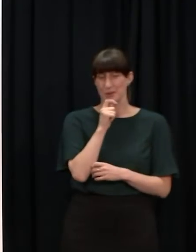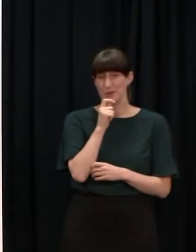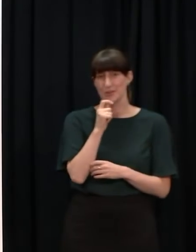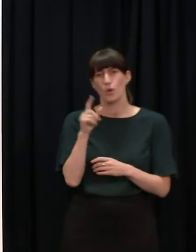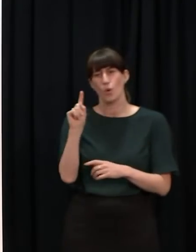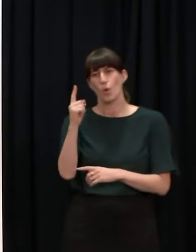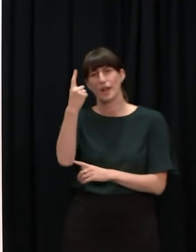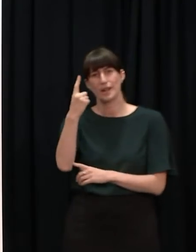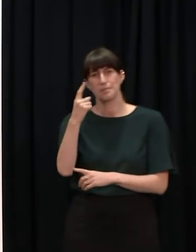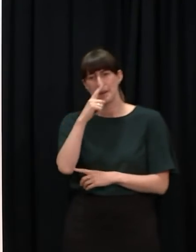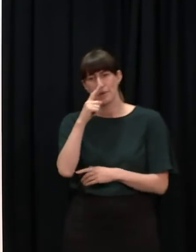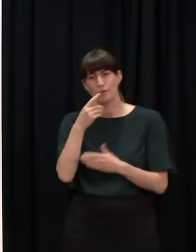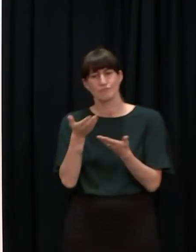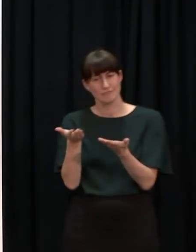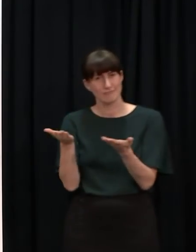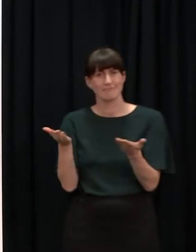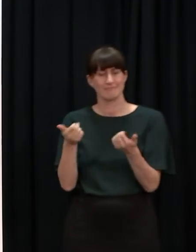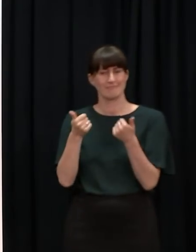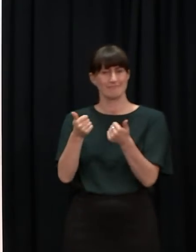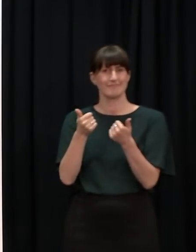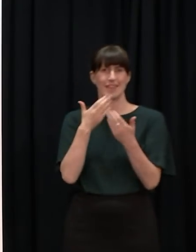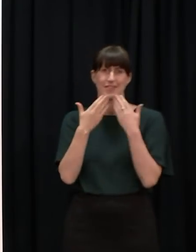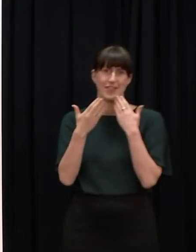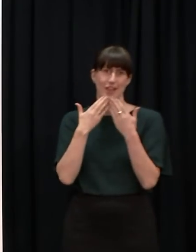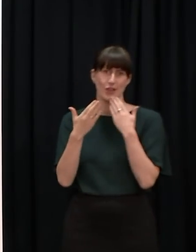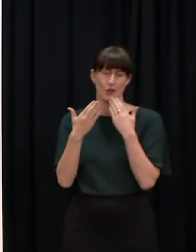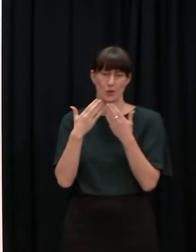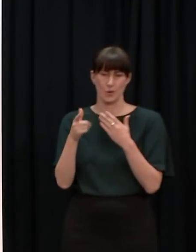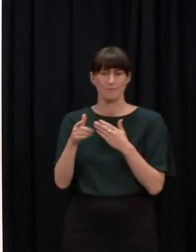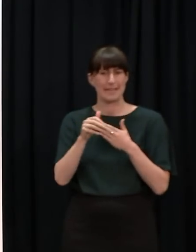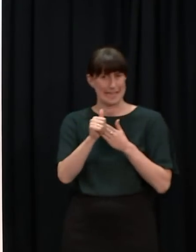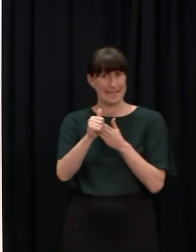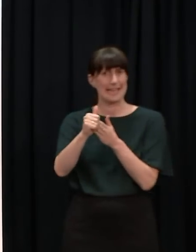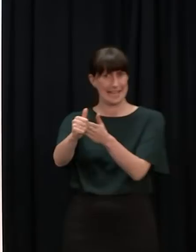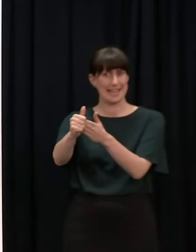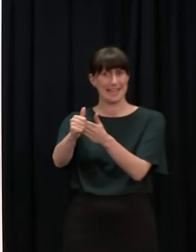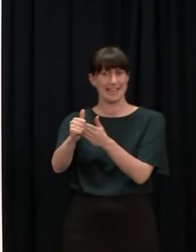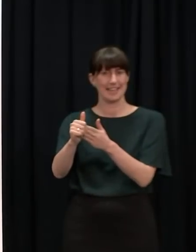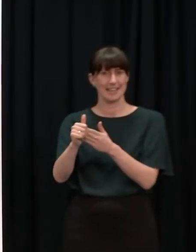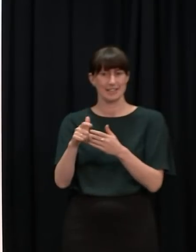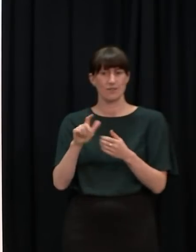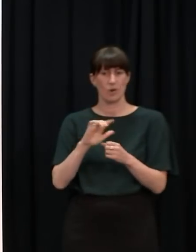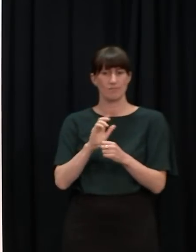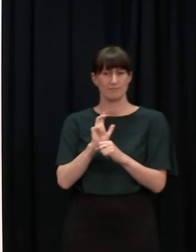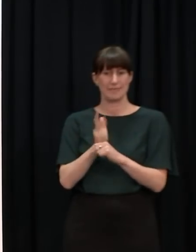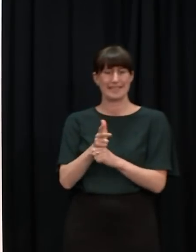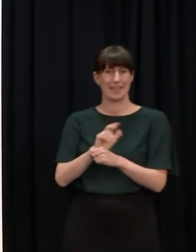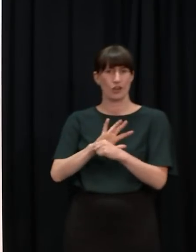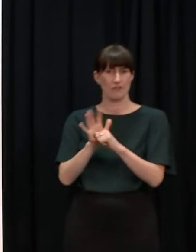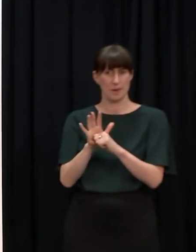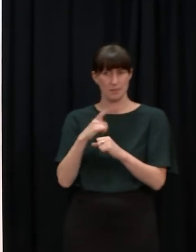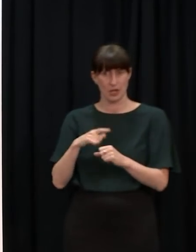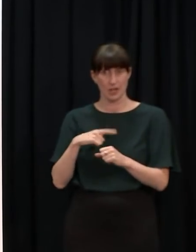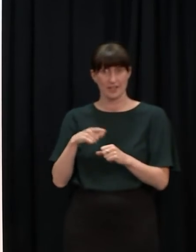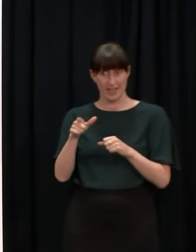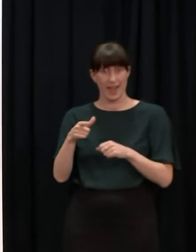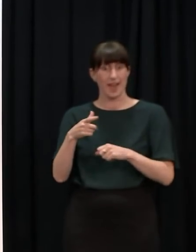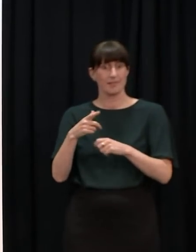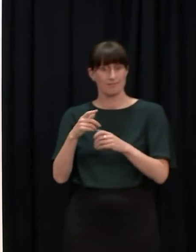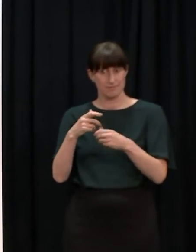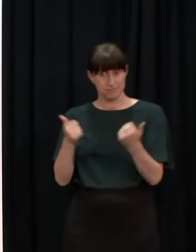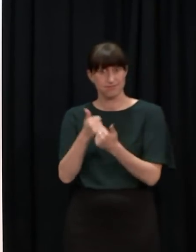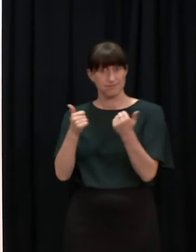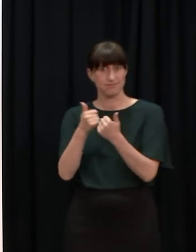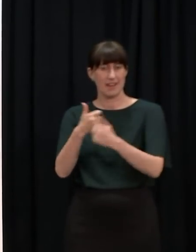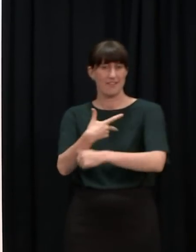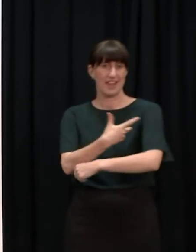you to Aucklanders who are once again at the forefront of our response to COVID-19. They are setting the pace for the rest of us and have